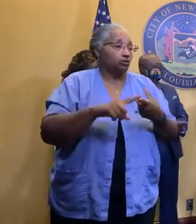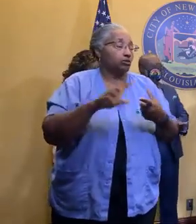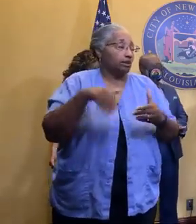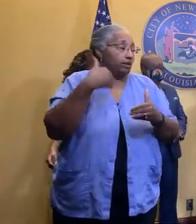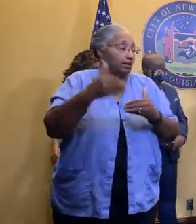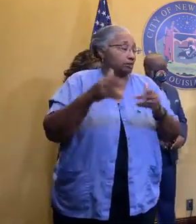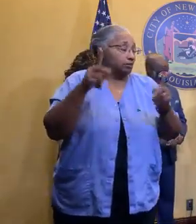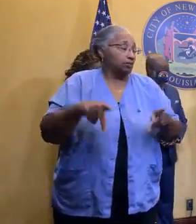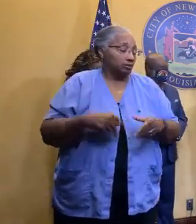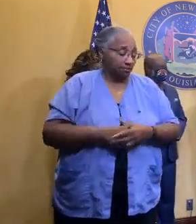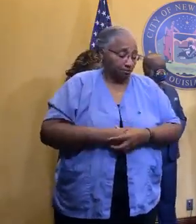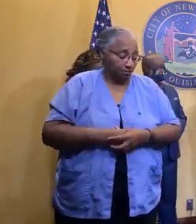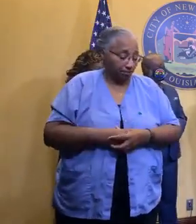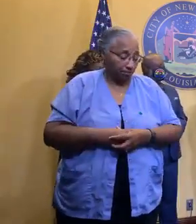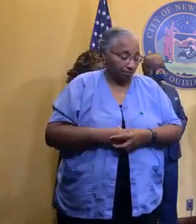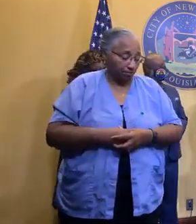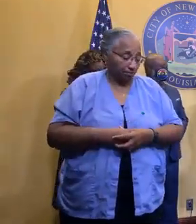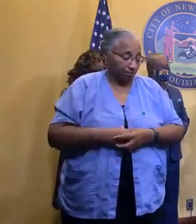Councilman Florence.